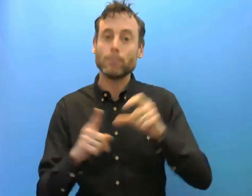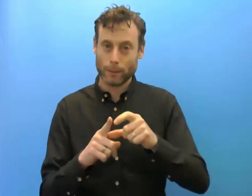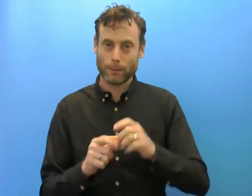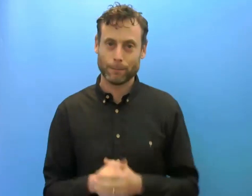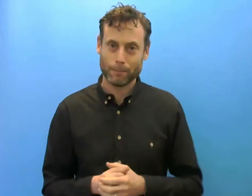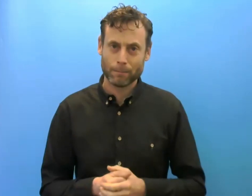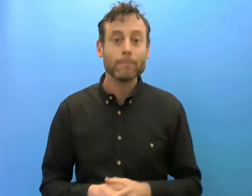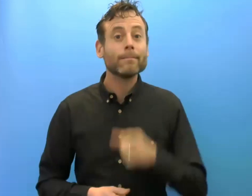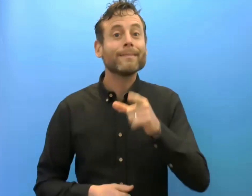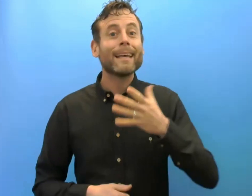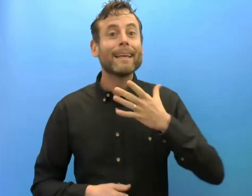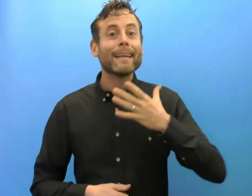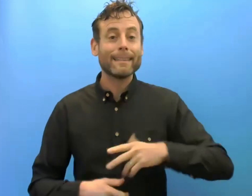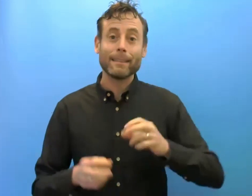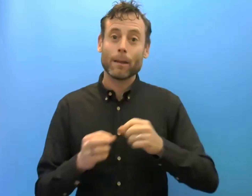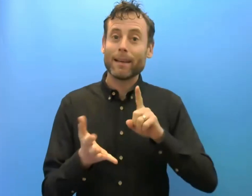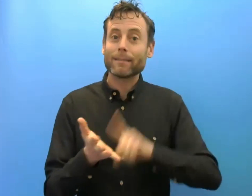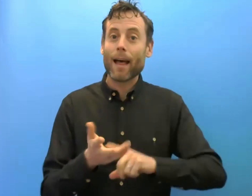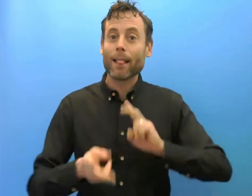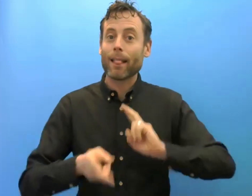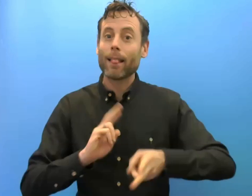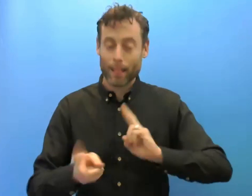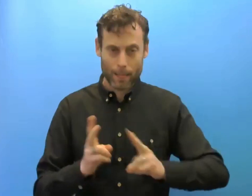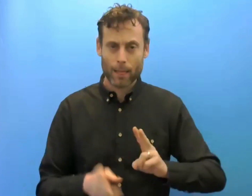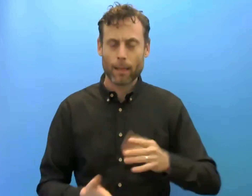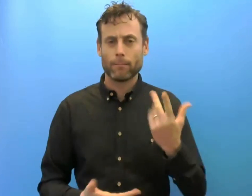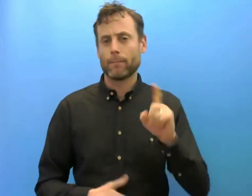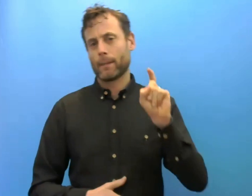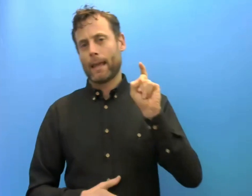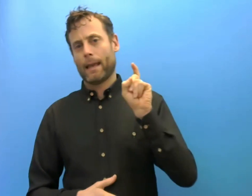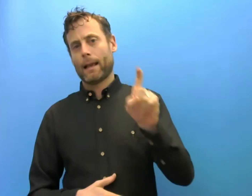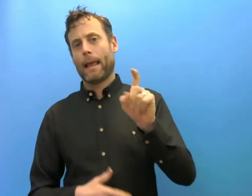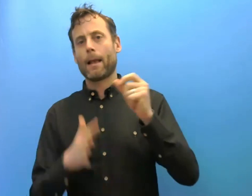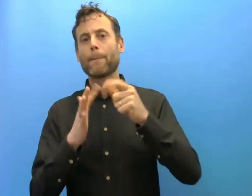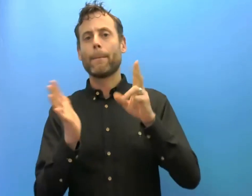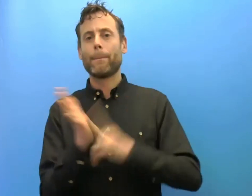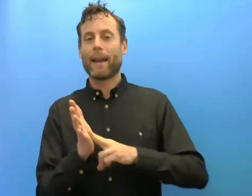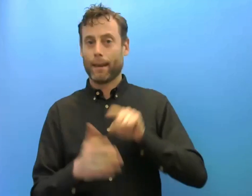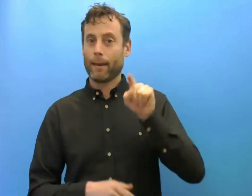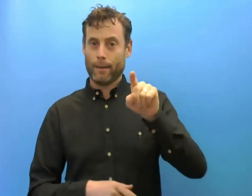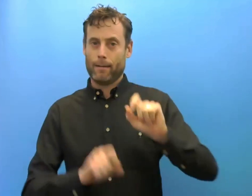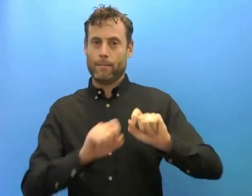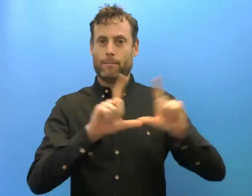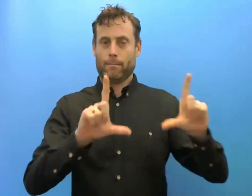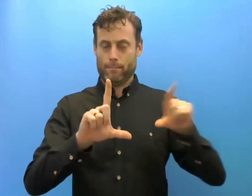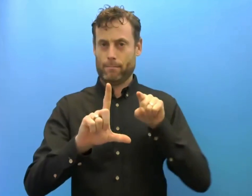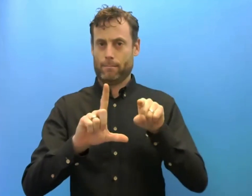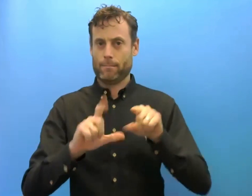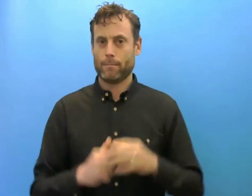If you require British Sign Language interpretation, please pin the interpreter to your screen for live